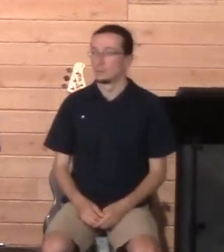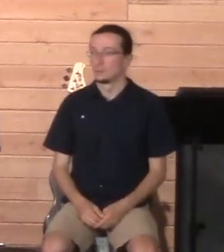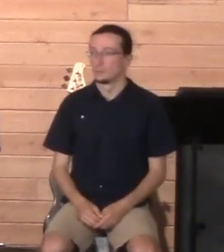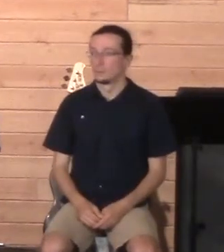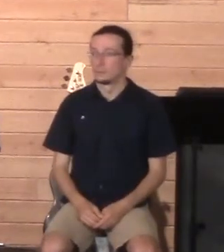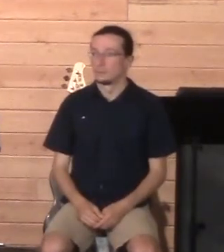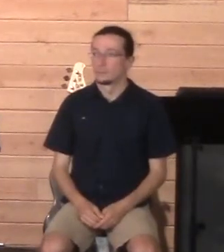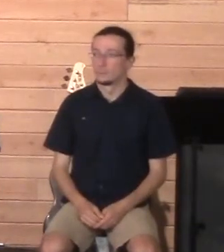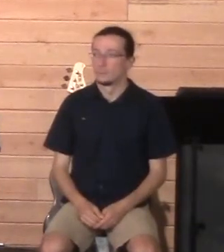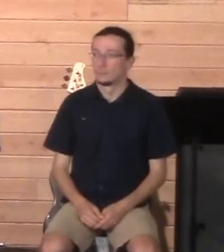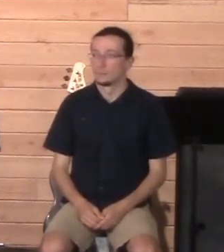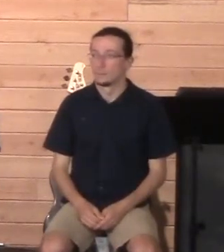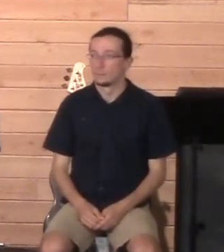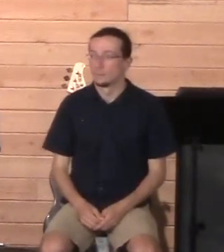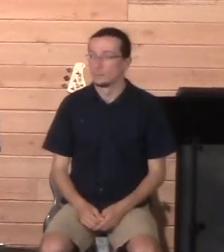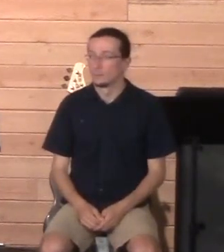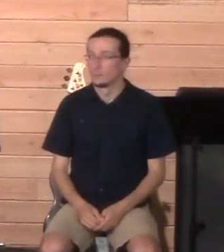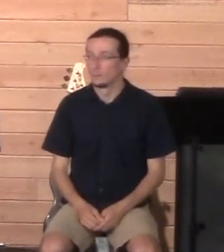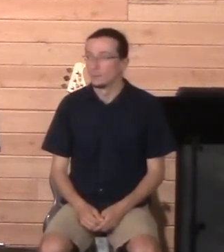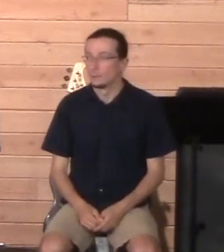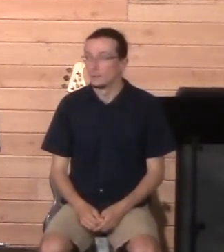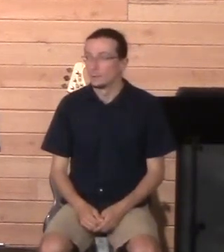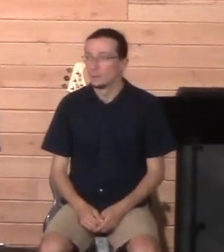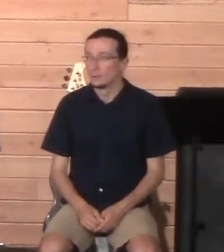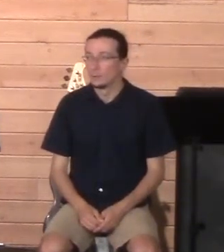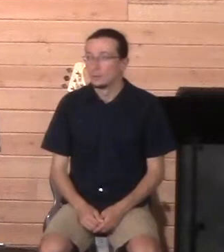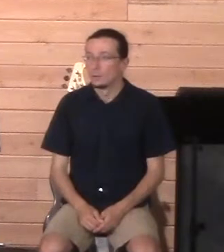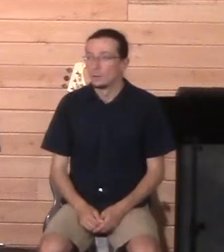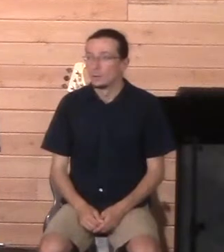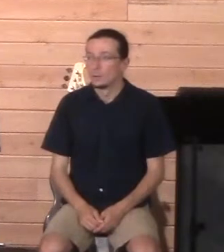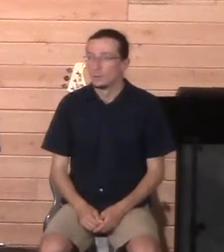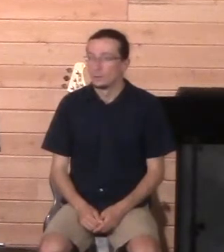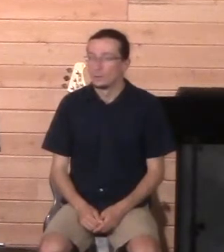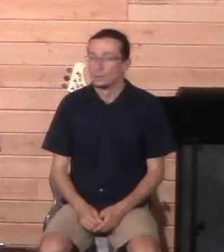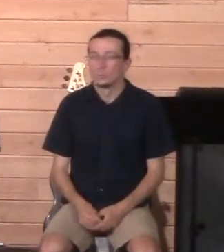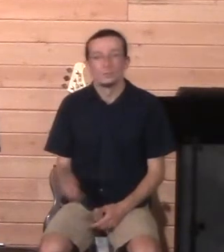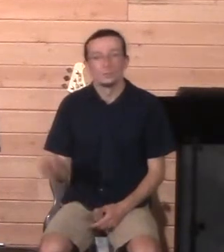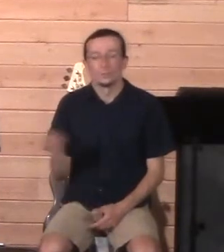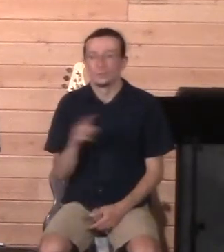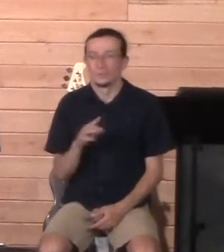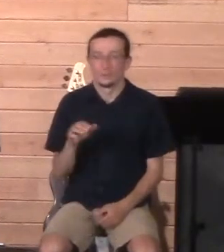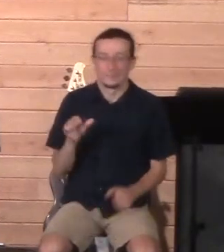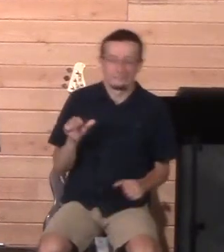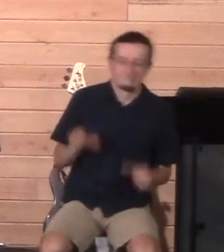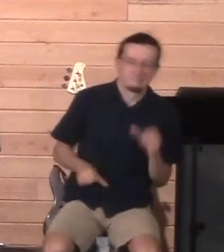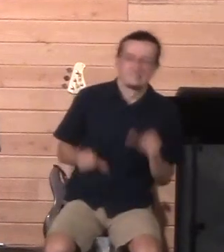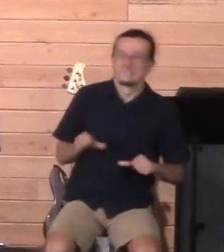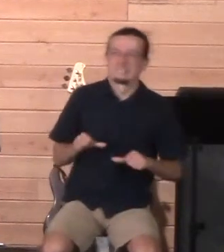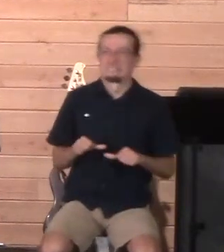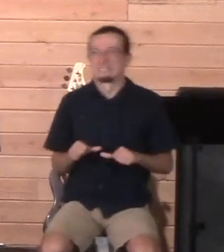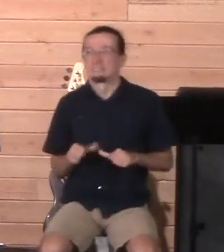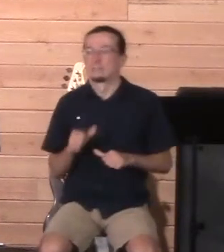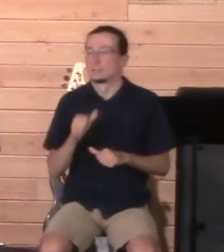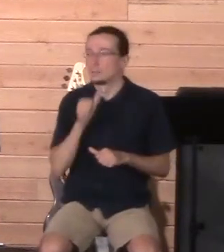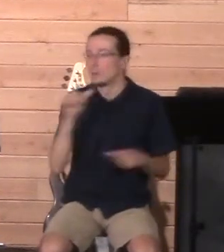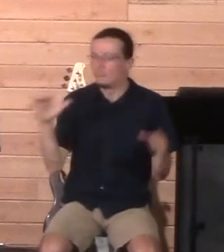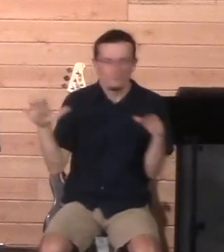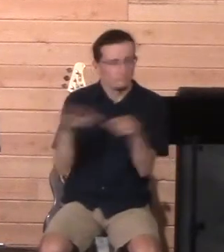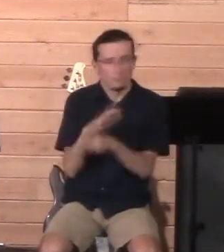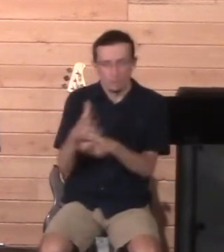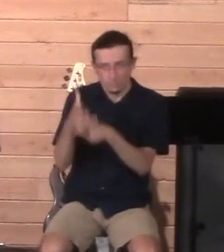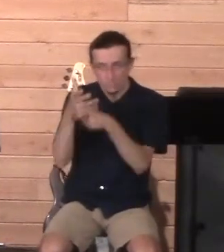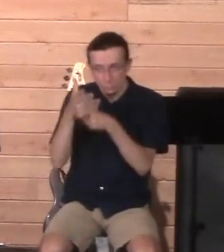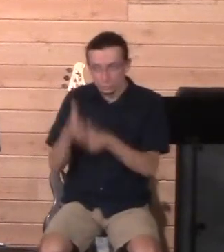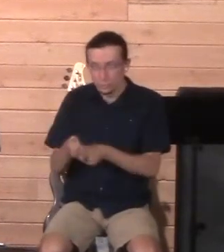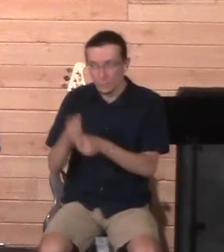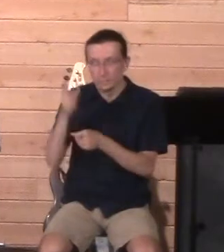You don't want to shoot again. You're holding back. You're really not trusting Him like